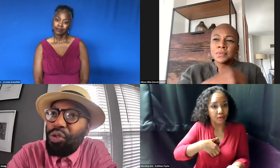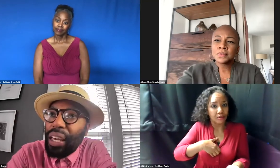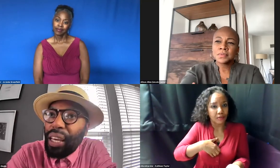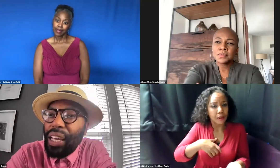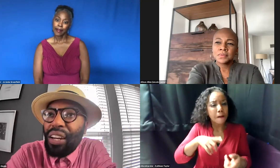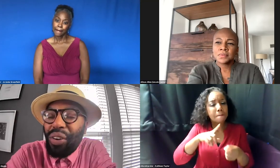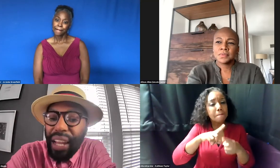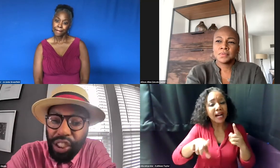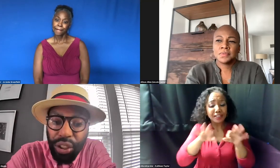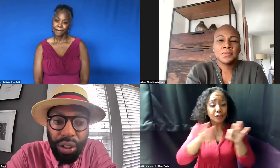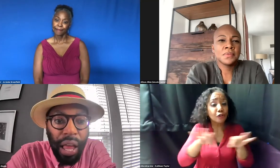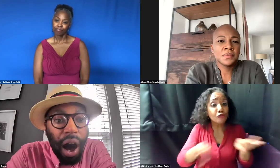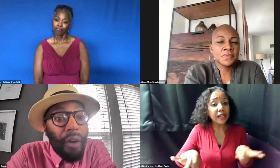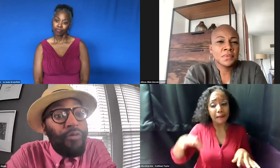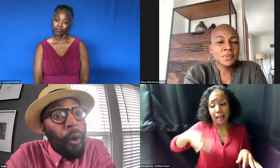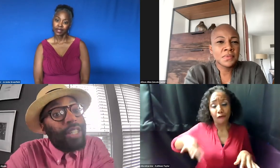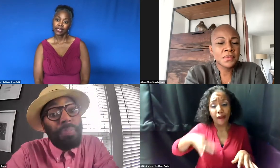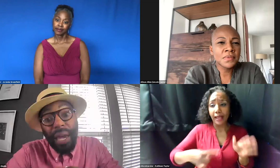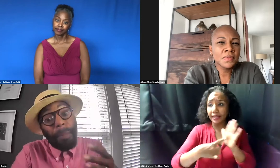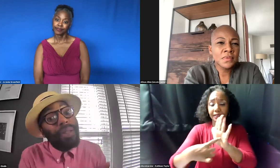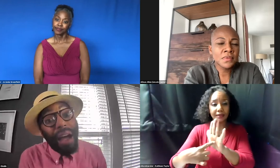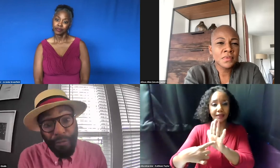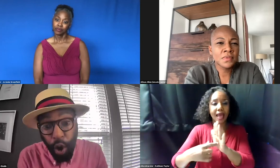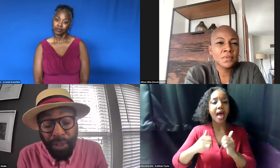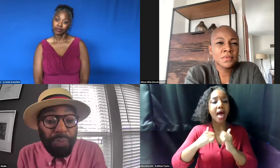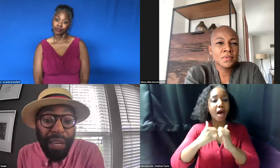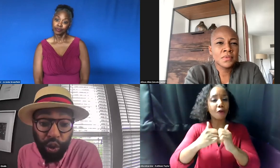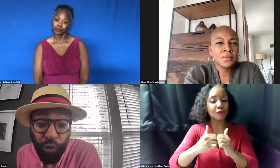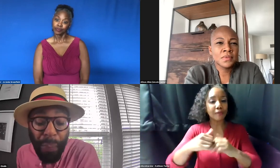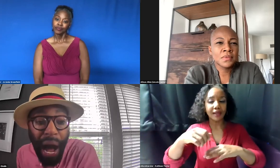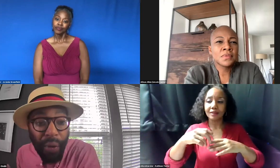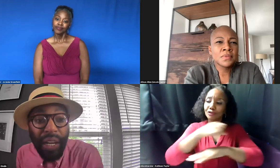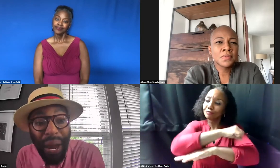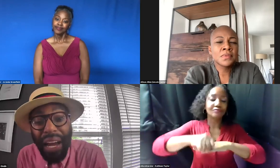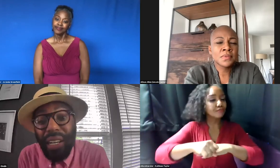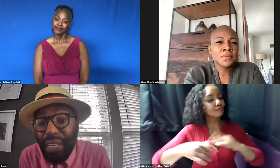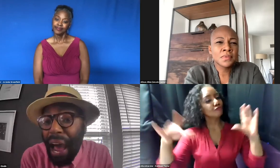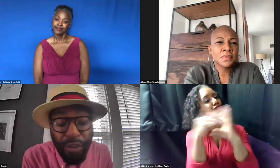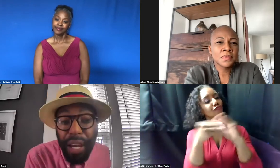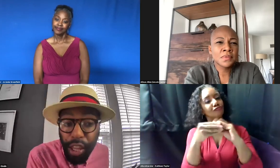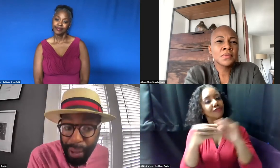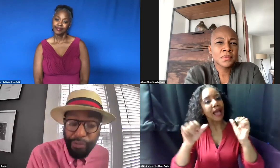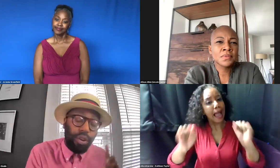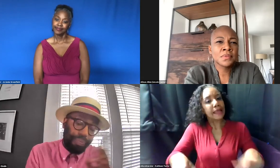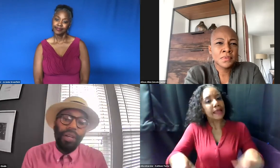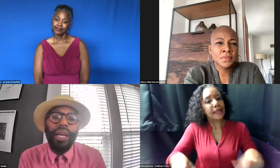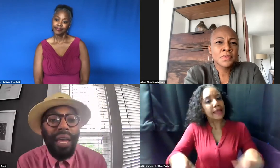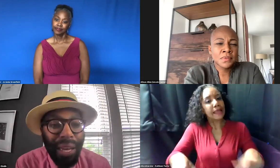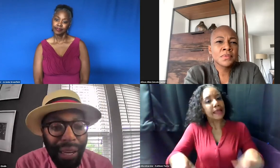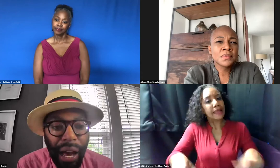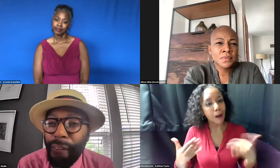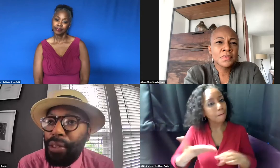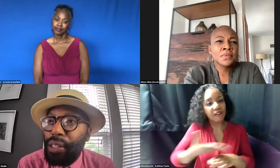like the degree and the credential affords me a platform to speak truth to power in a way I could have from the other platform.